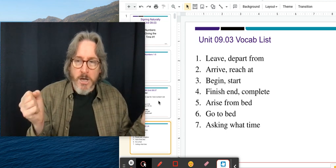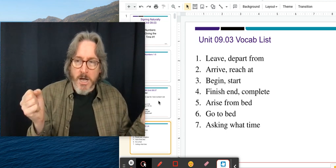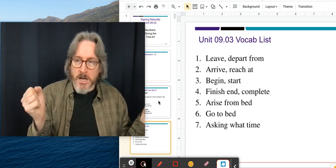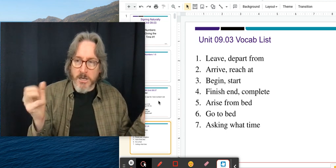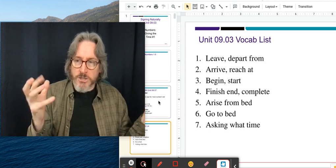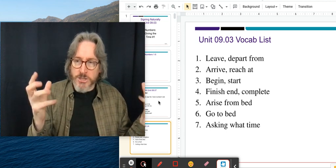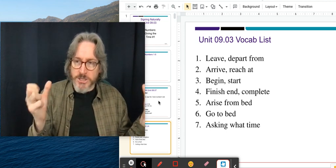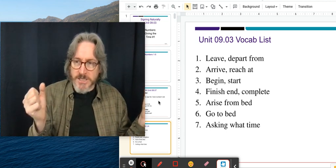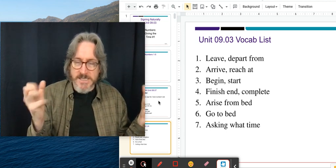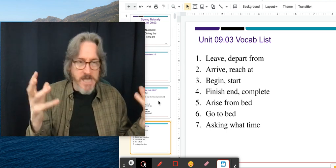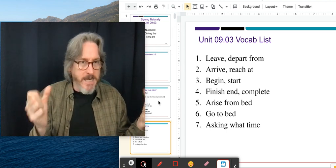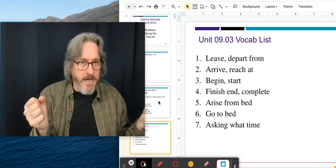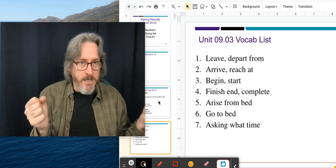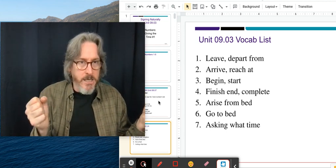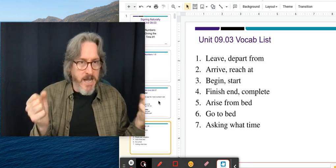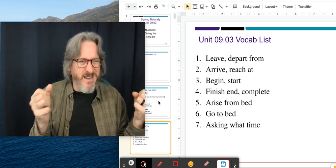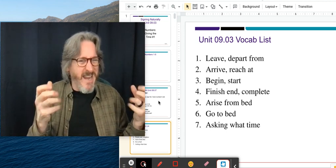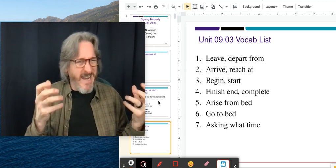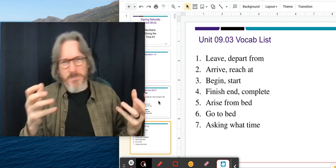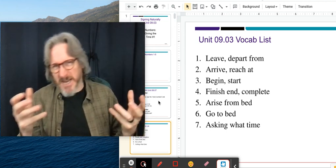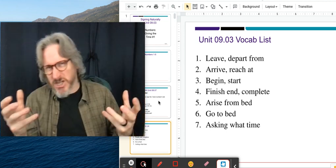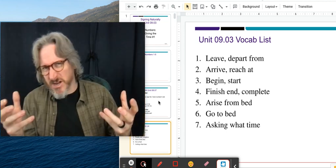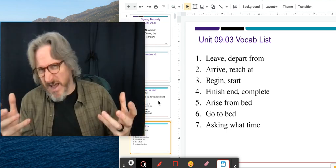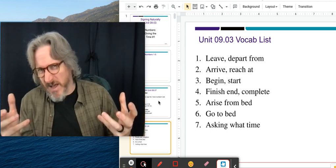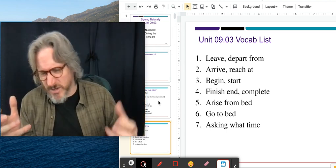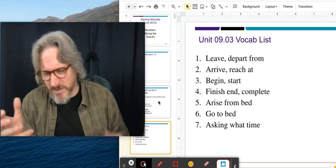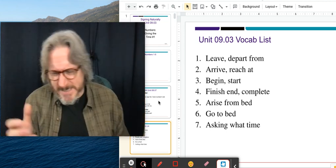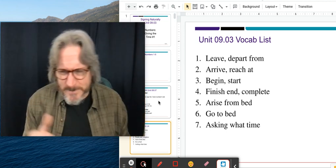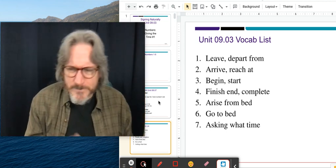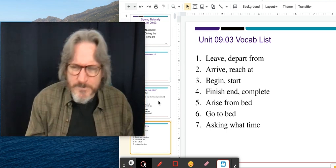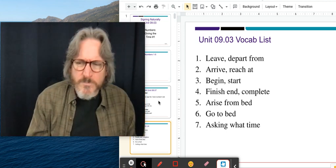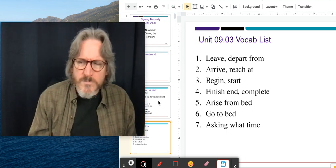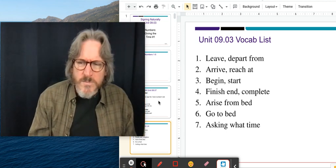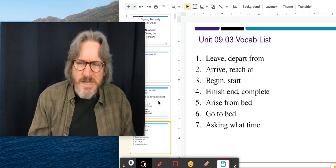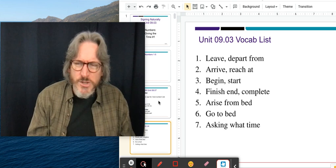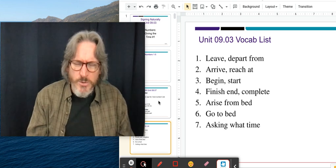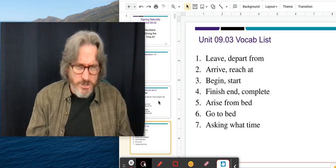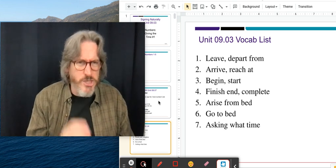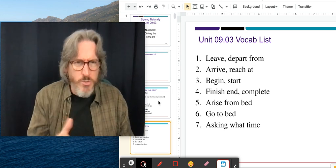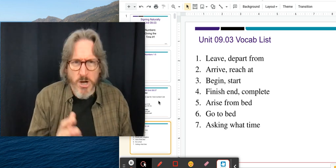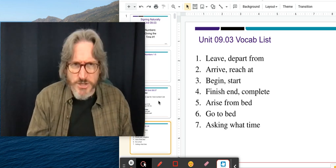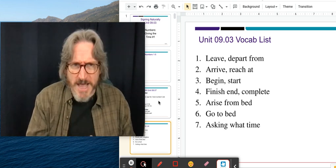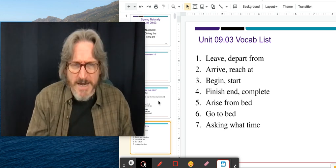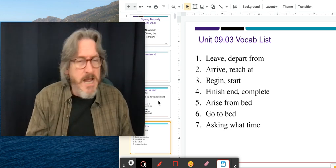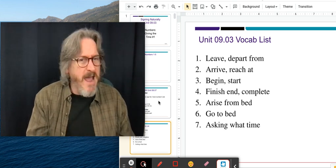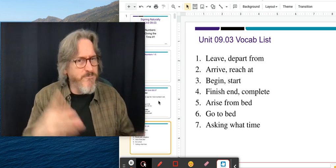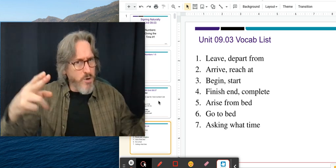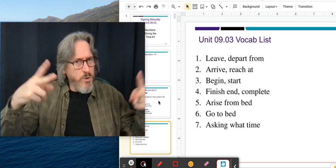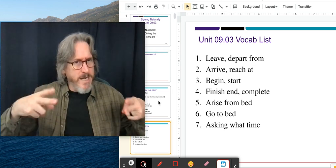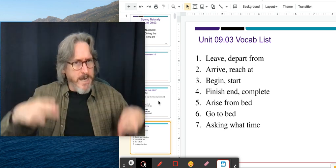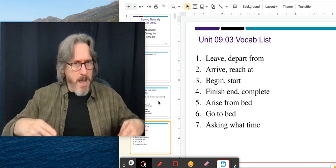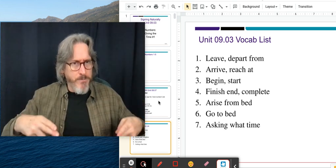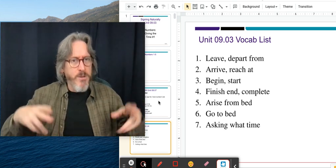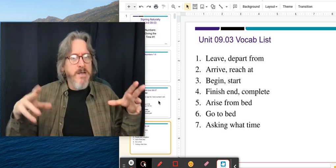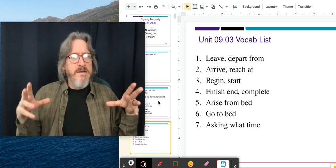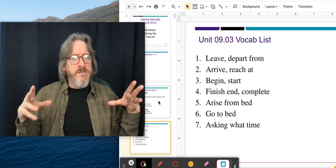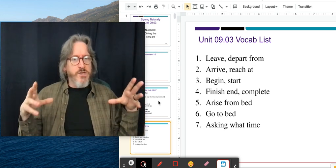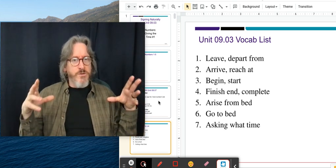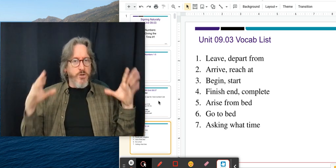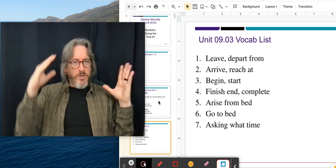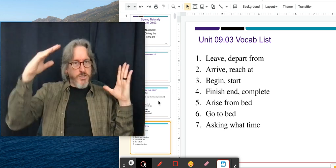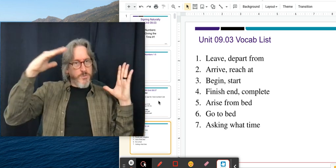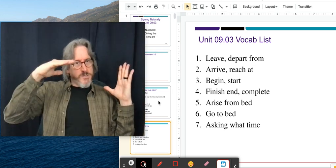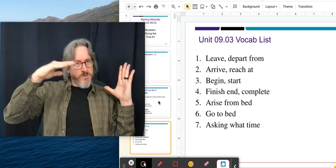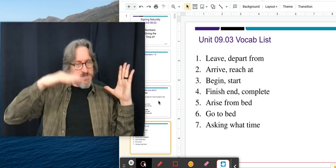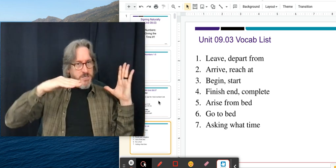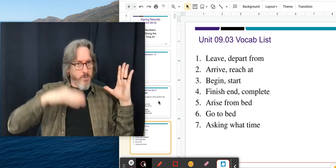where she's signing an explanation of how to do this. So you can just watch that. I've broken it up so